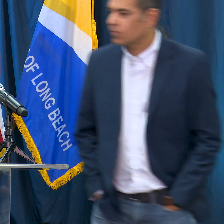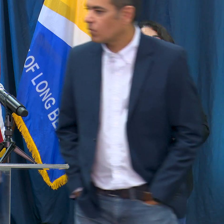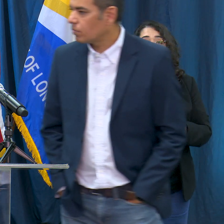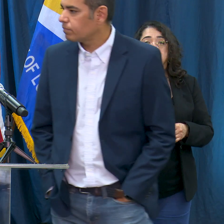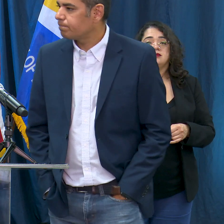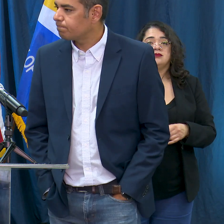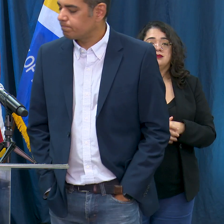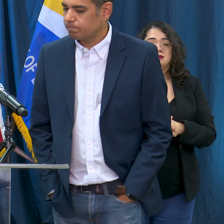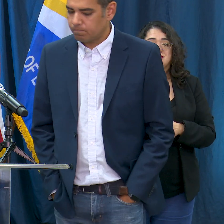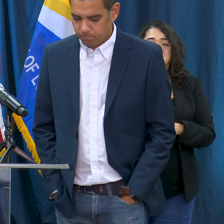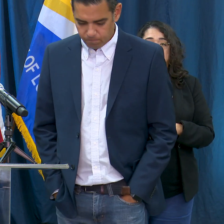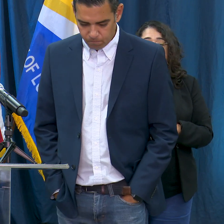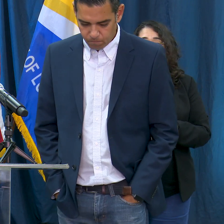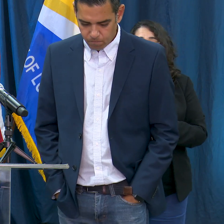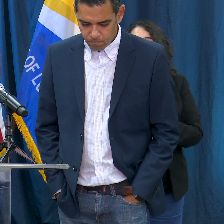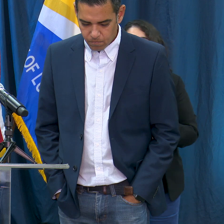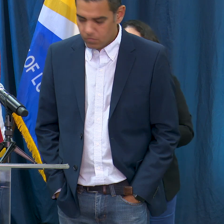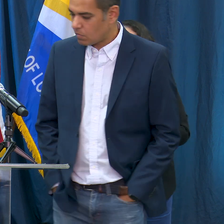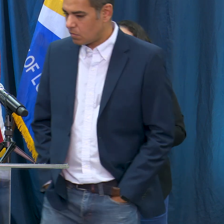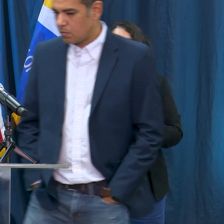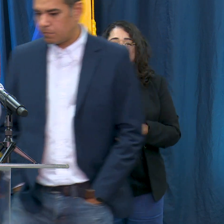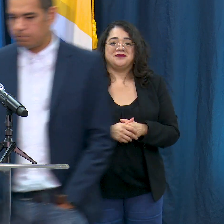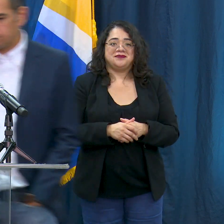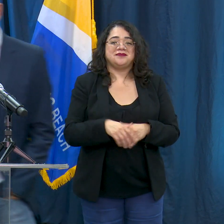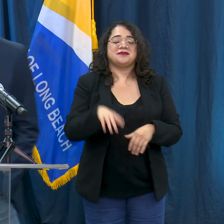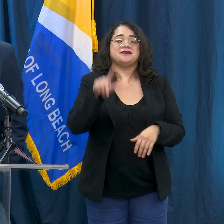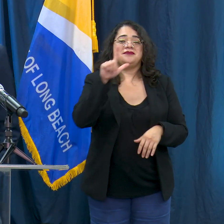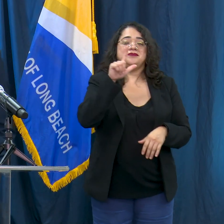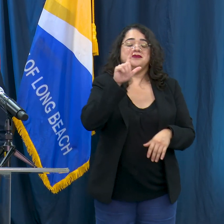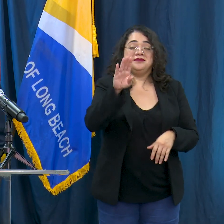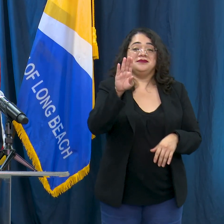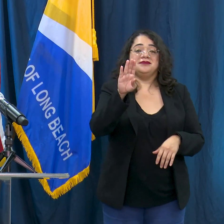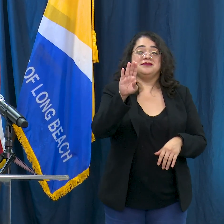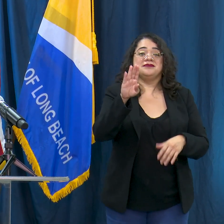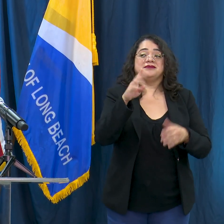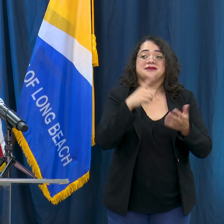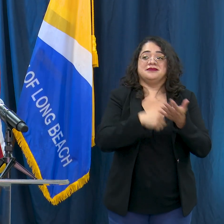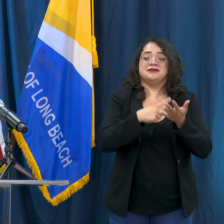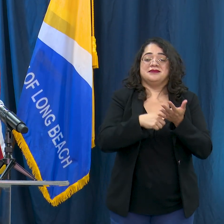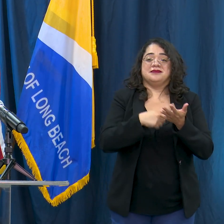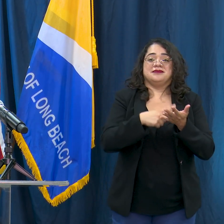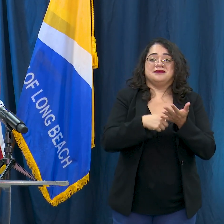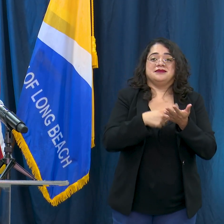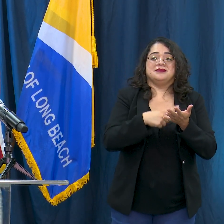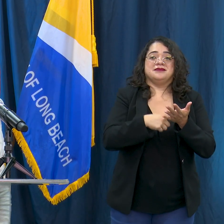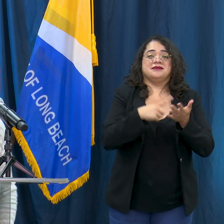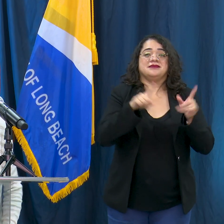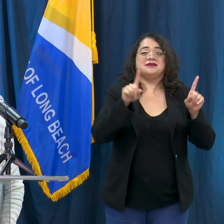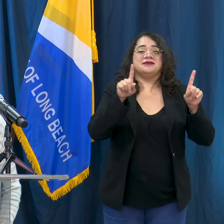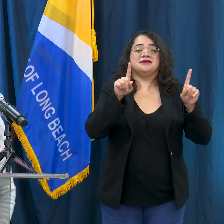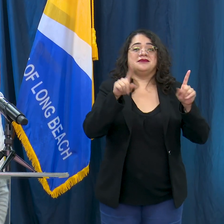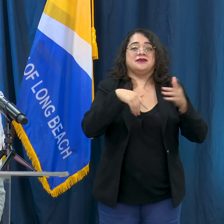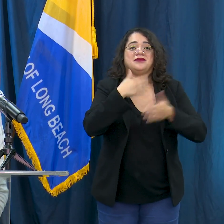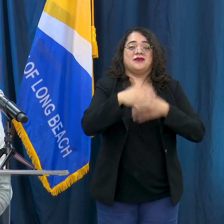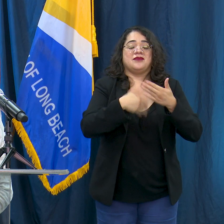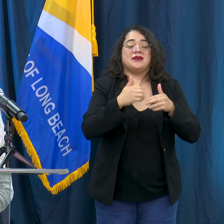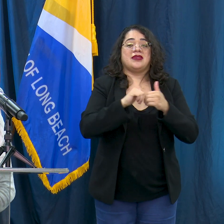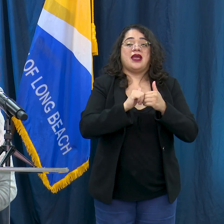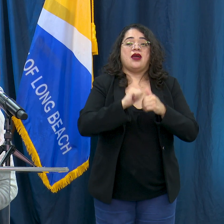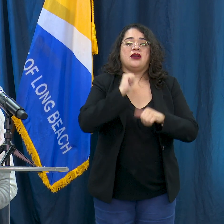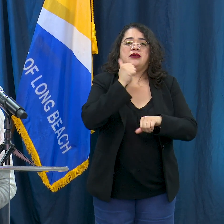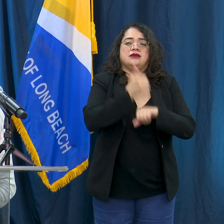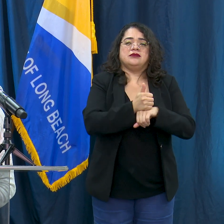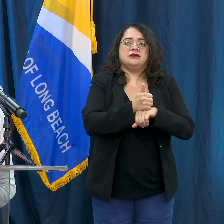mandated mass testing for all nursing homes. I wanted to know where Long Beach is on this testing process and how it's being implemented and